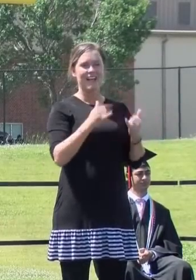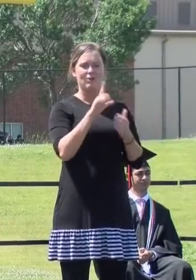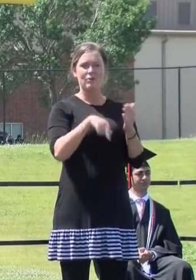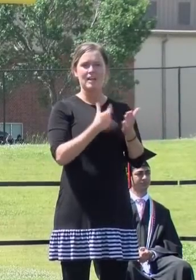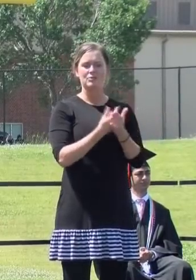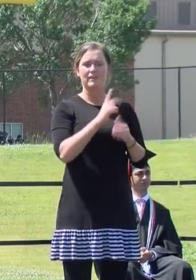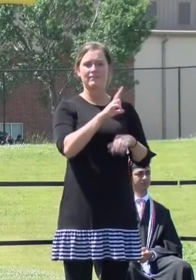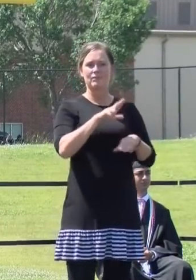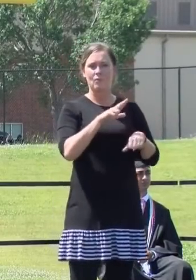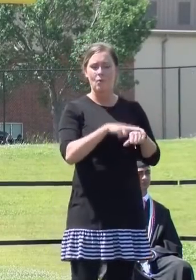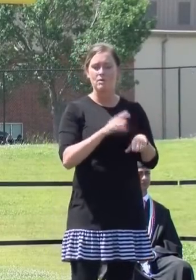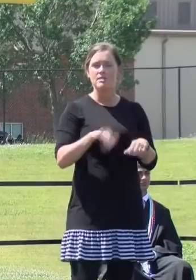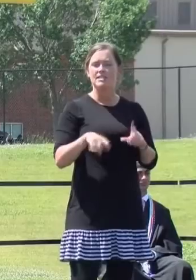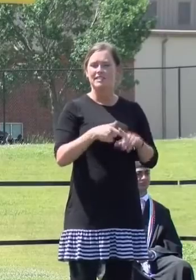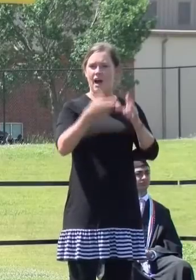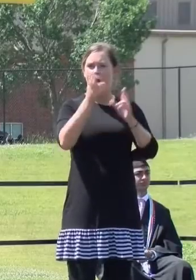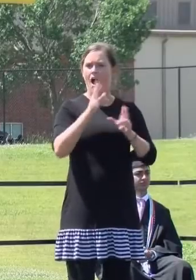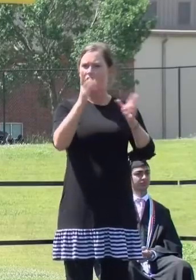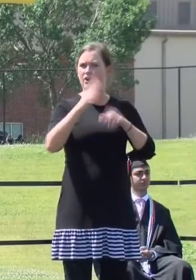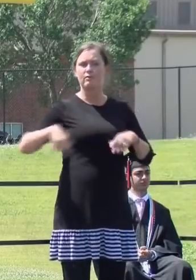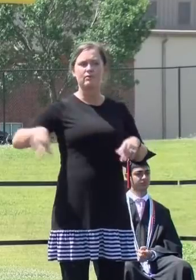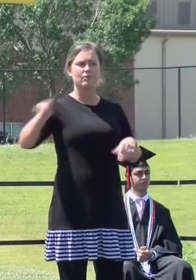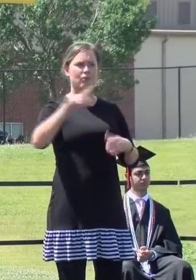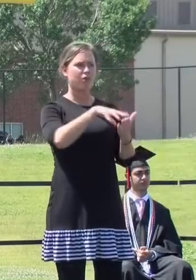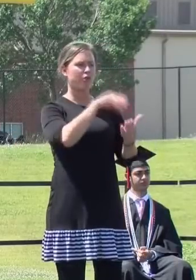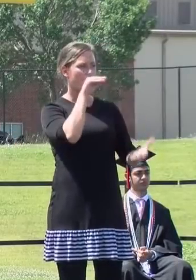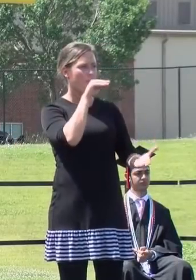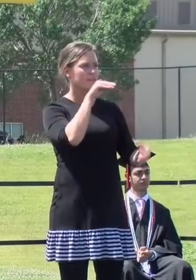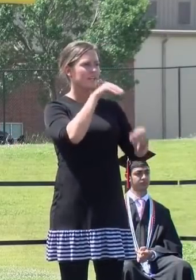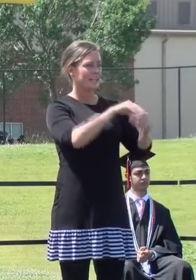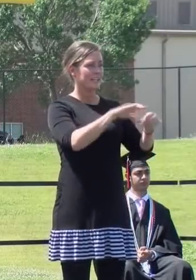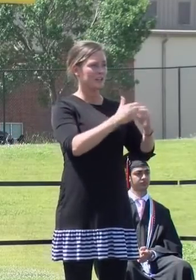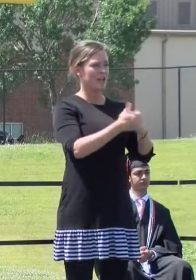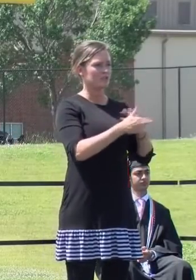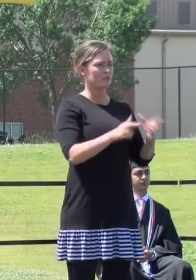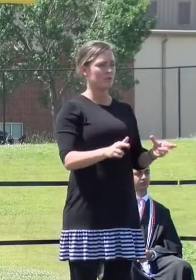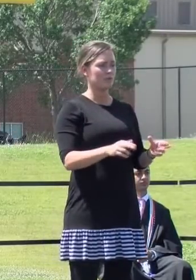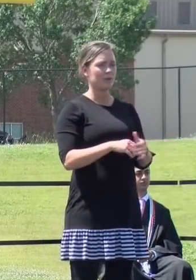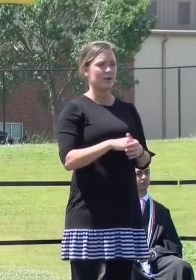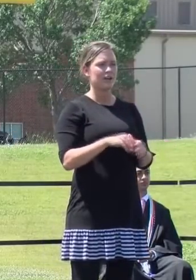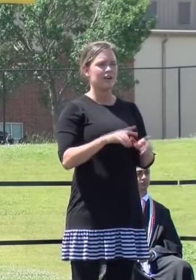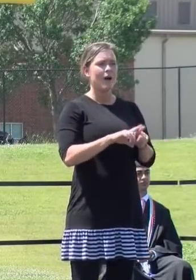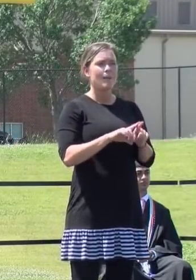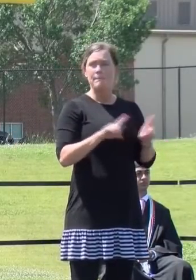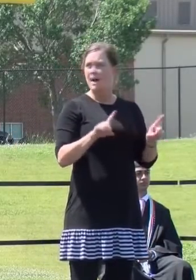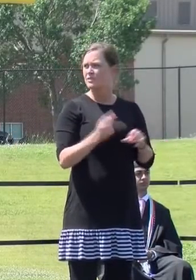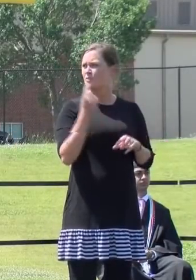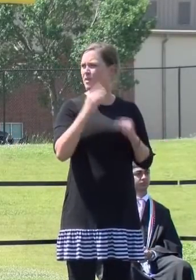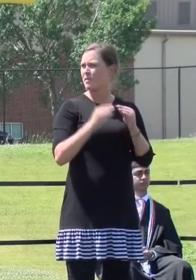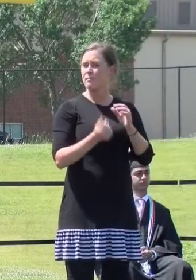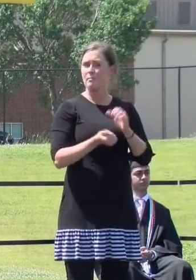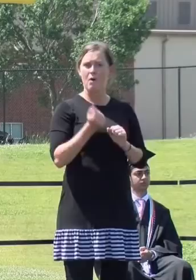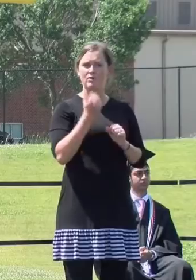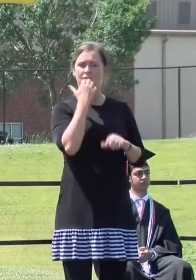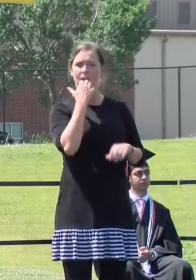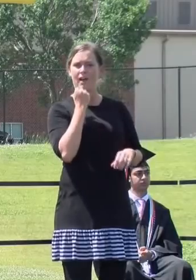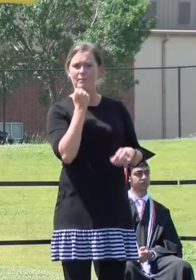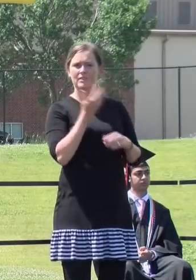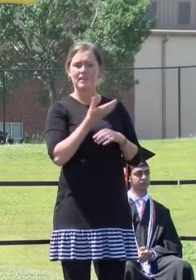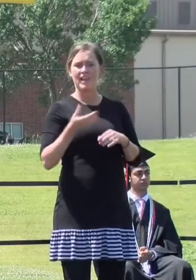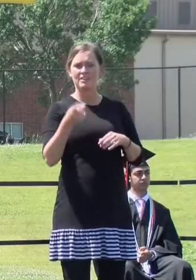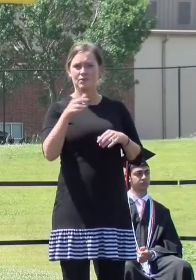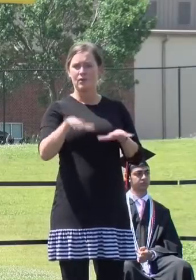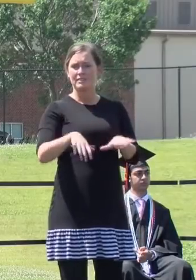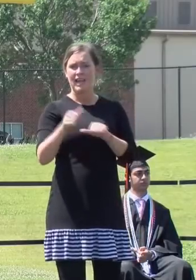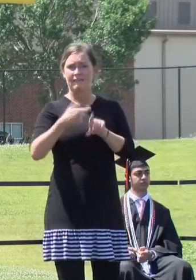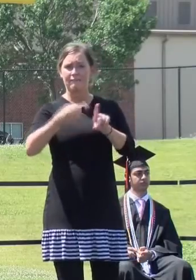Graduation, of course, is a time to honor all of you learned in the classroom. But one of the most valuable things you'll take away